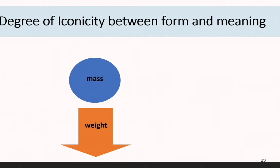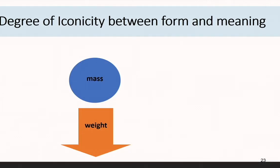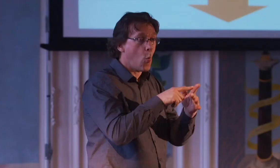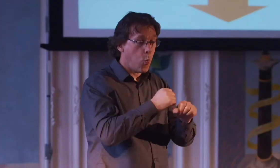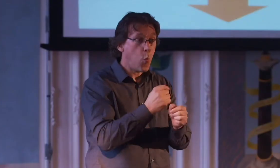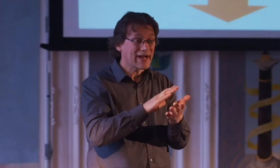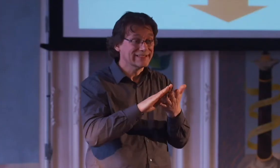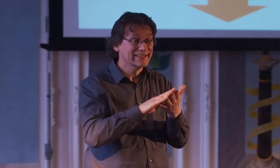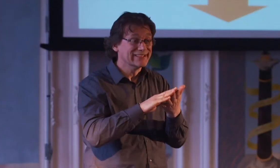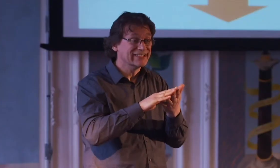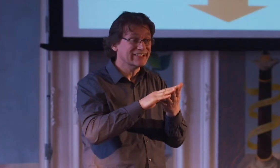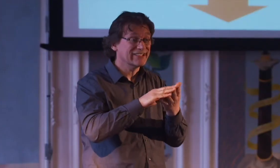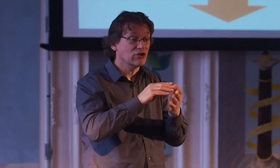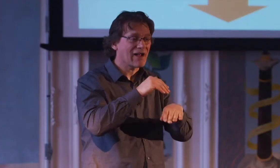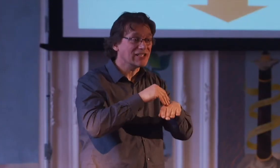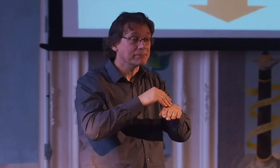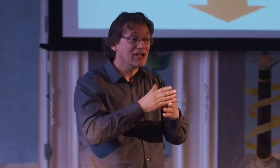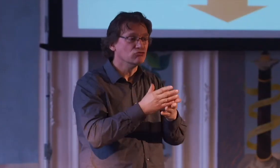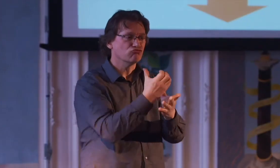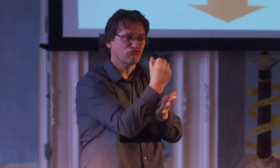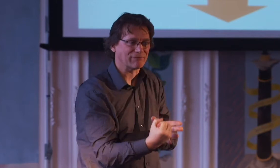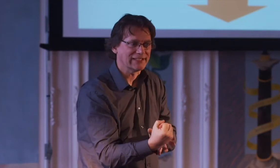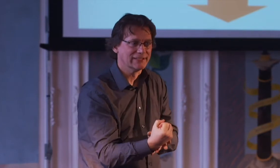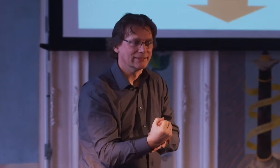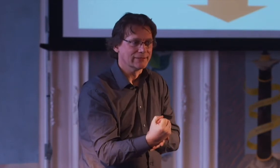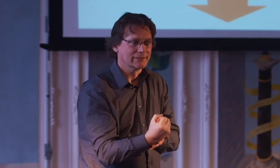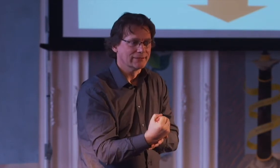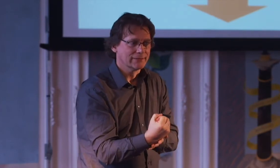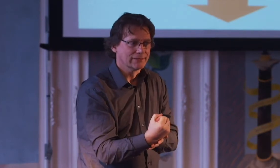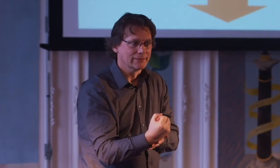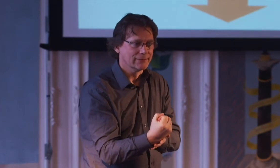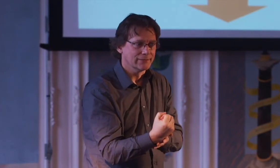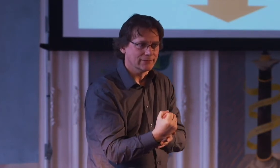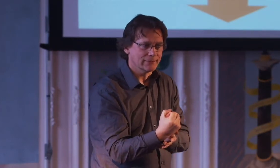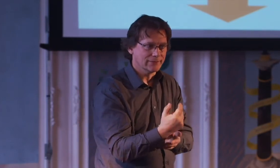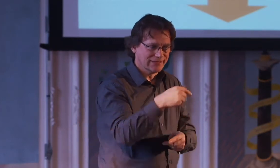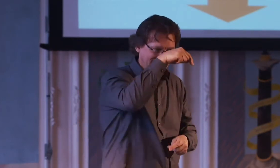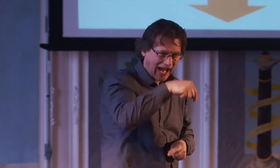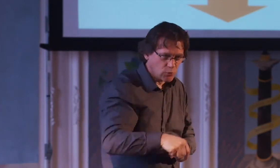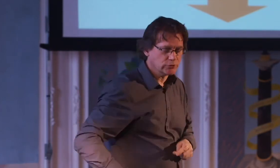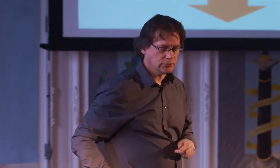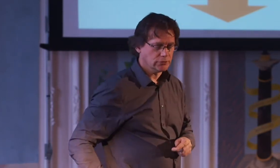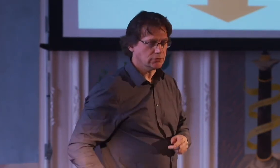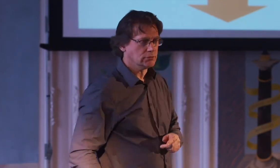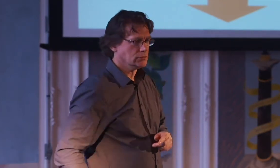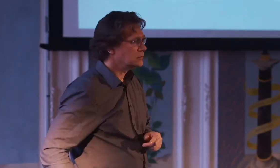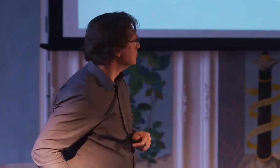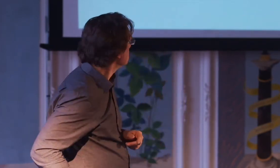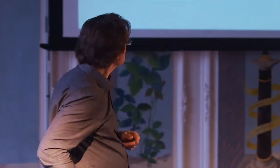And when we went on to consider the term for weight, that of course is mass that has been acted upon by gravity, so the sign has a